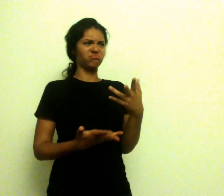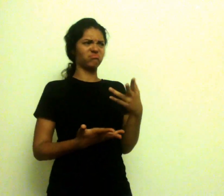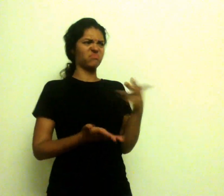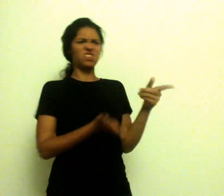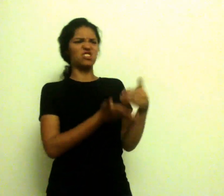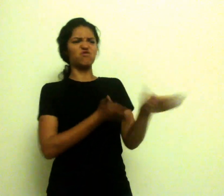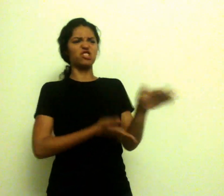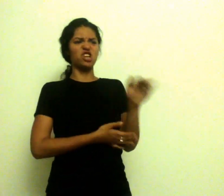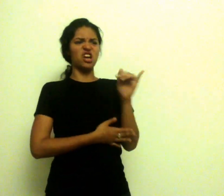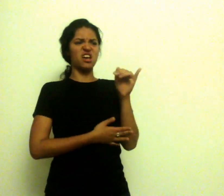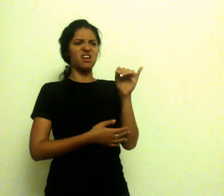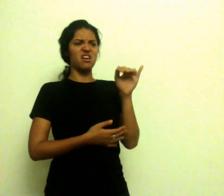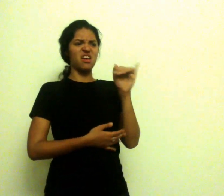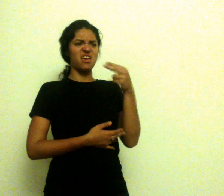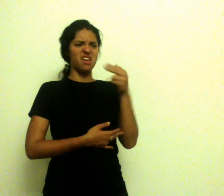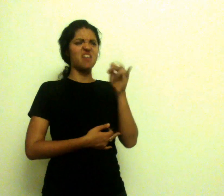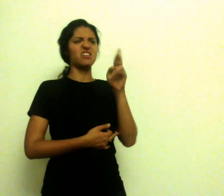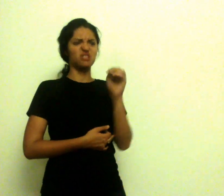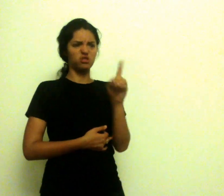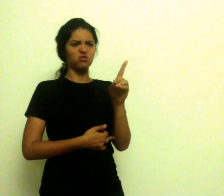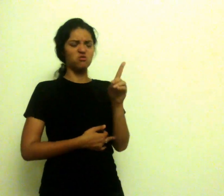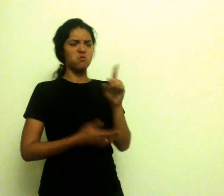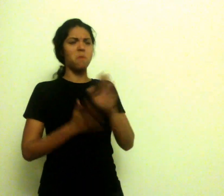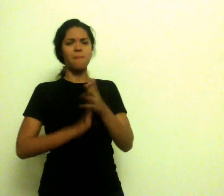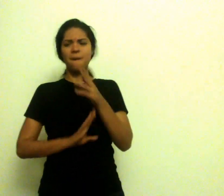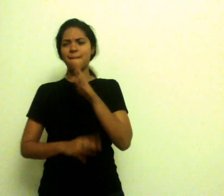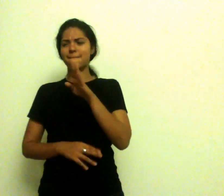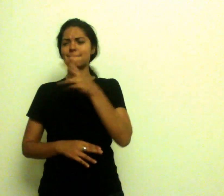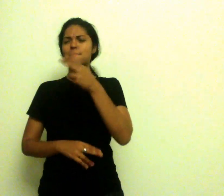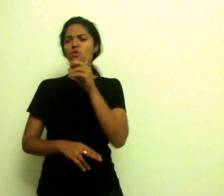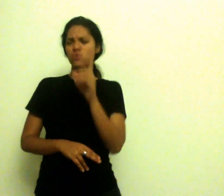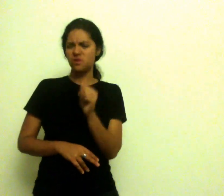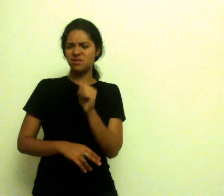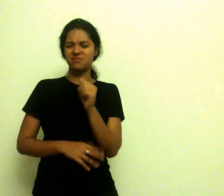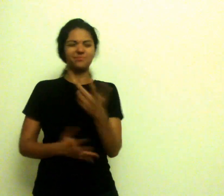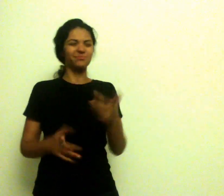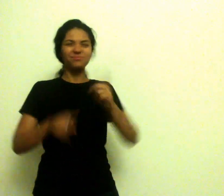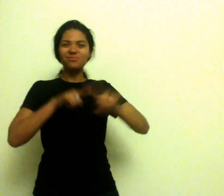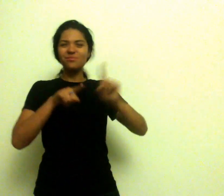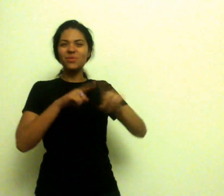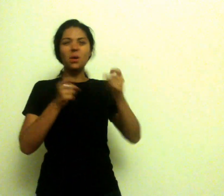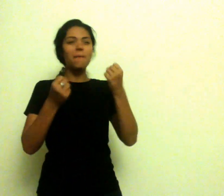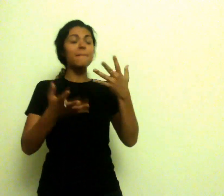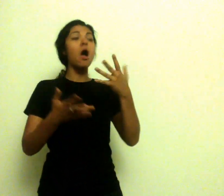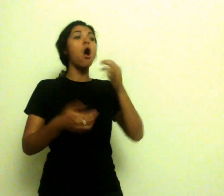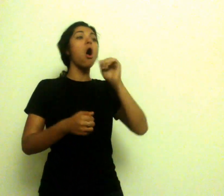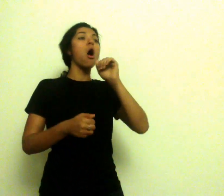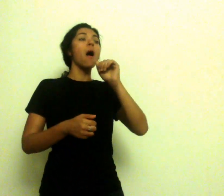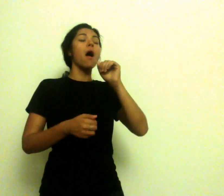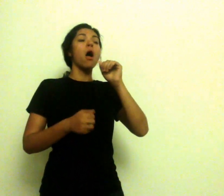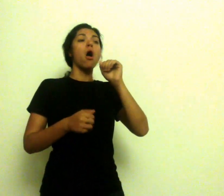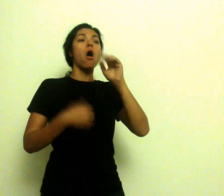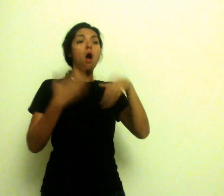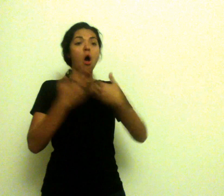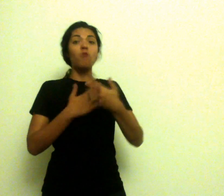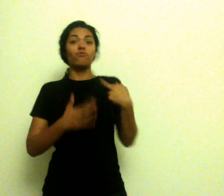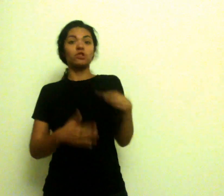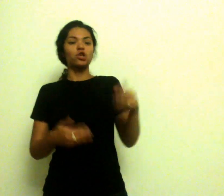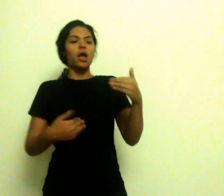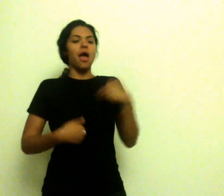fundamental tenets of Hinduism. All major religions at their core have some non-negotiable truths which they will